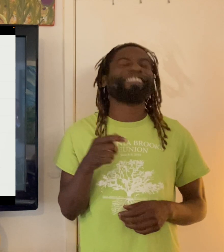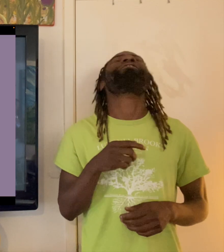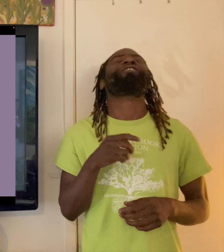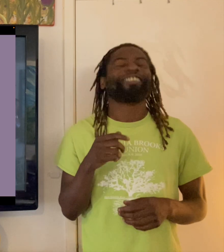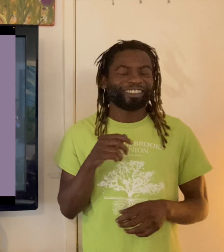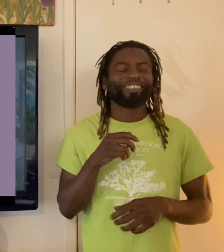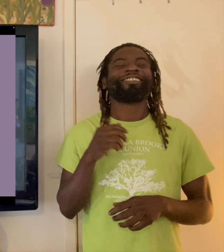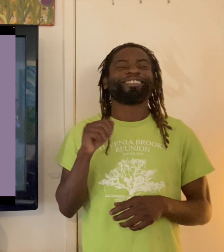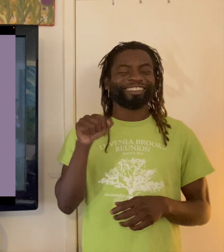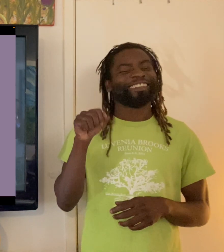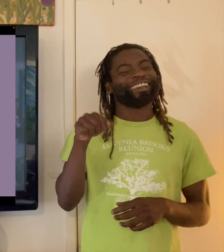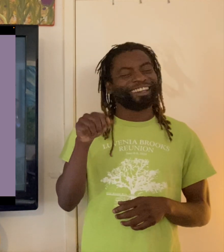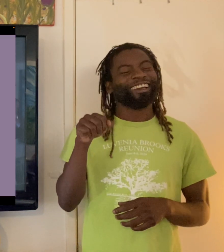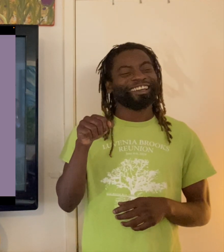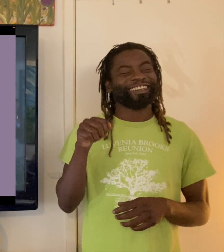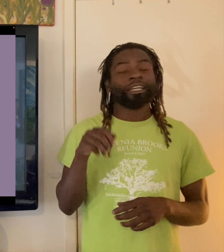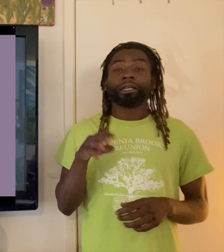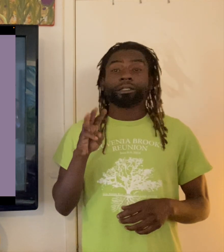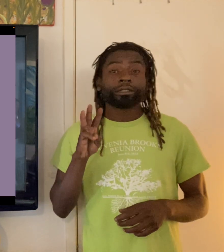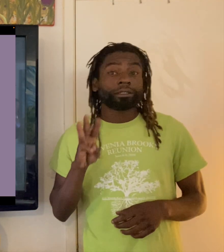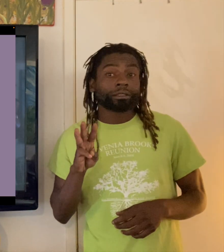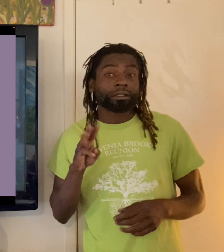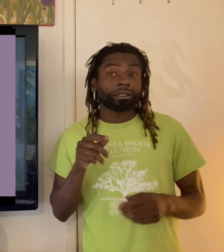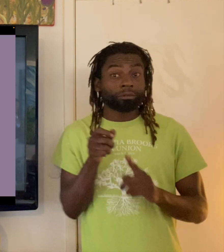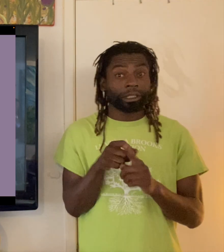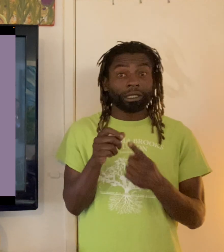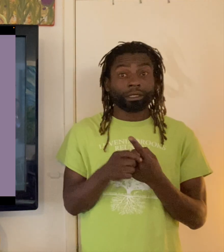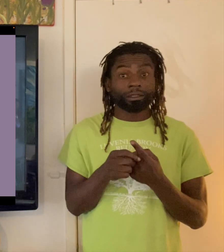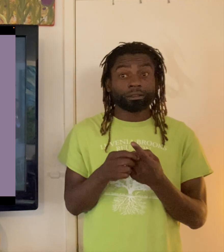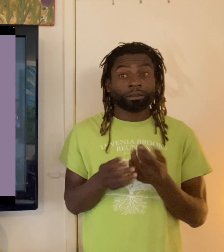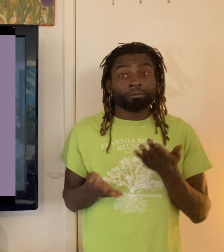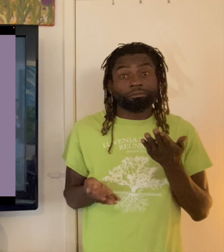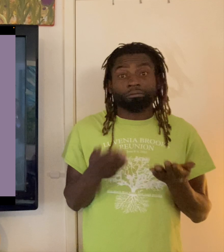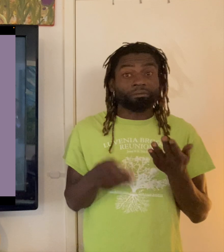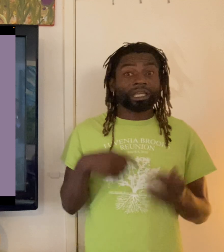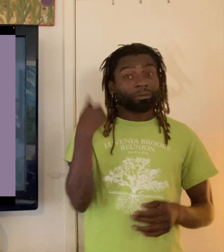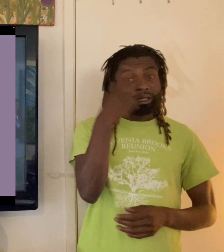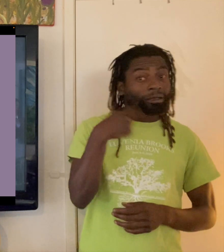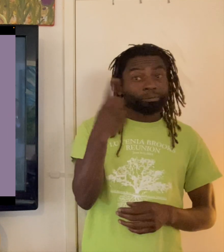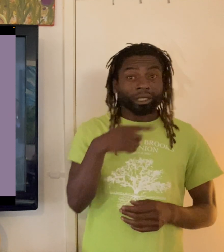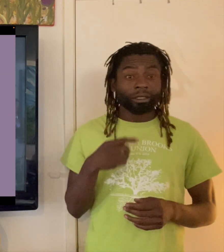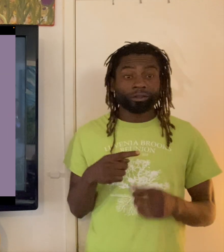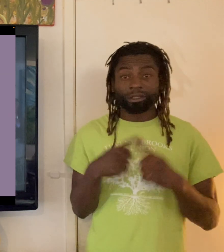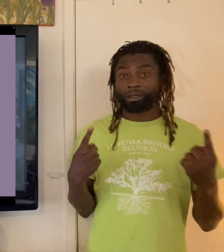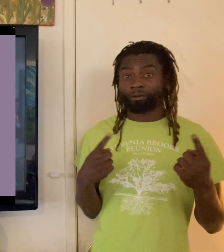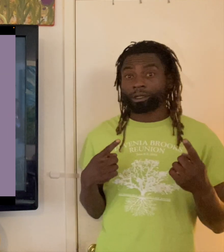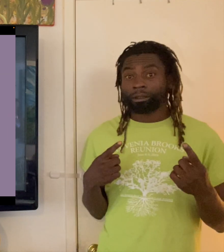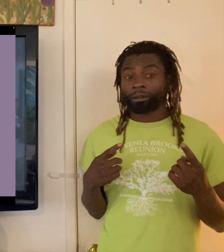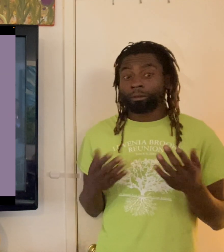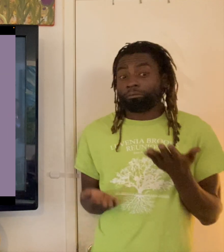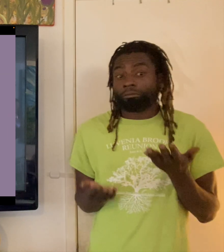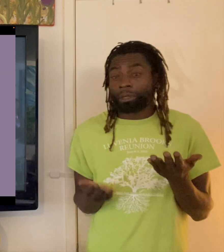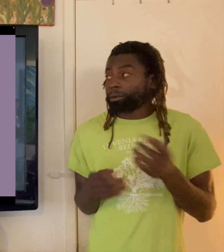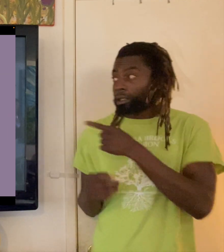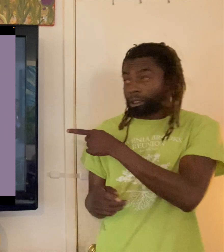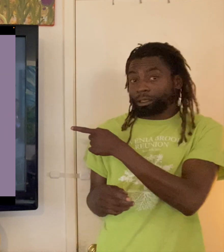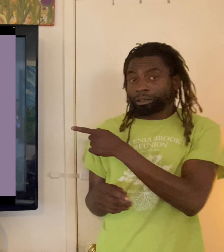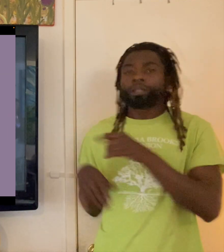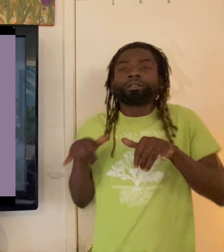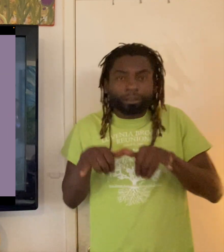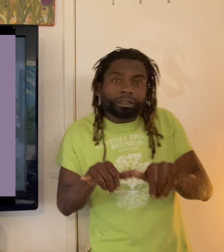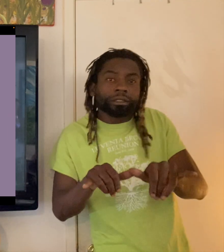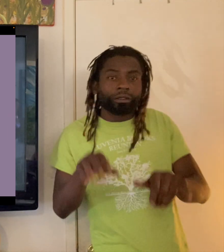6 bananas don't always look exactly like this. They could look like this, and there would still be